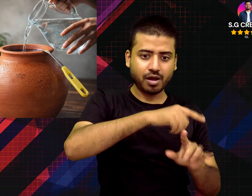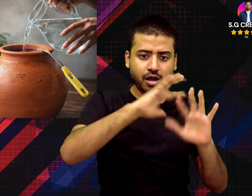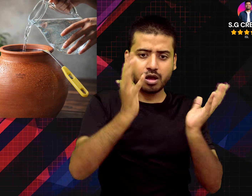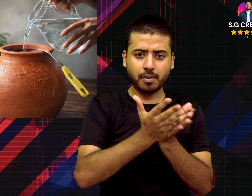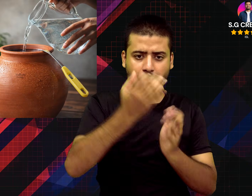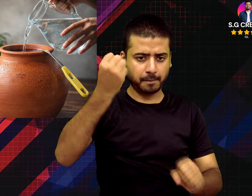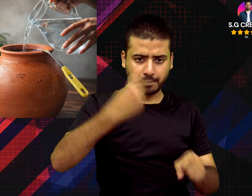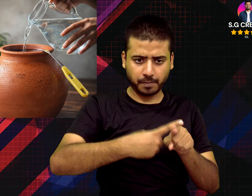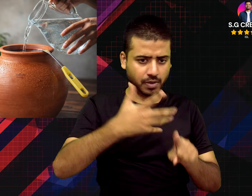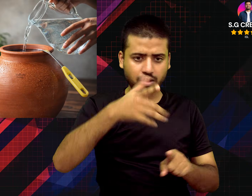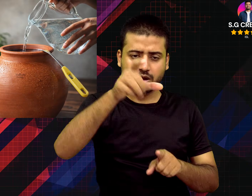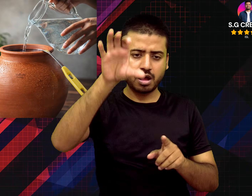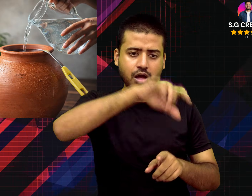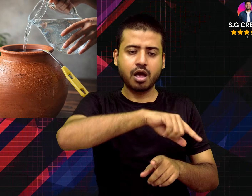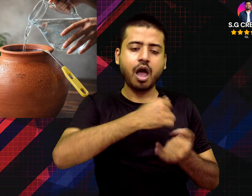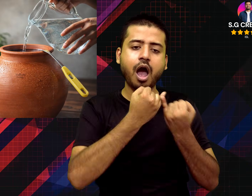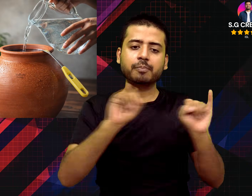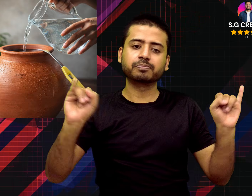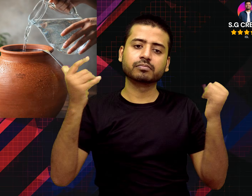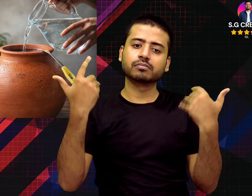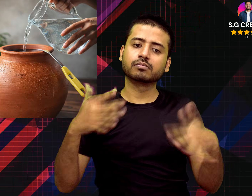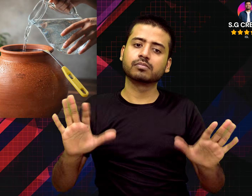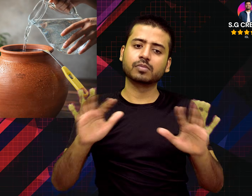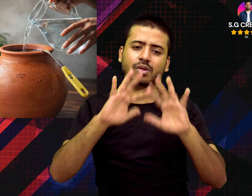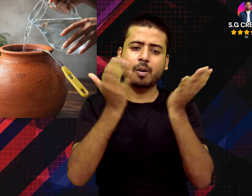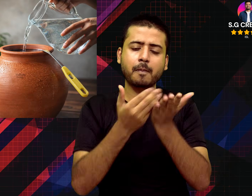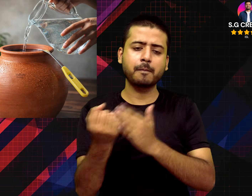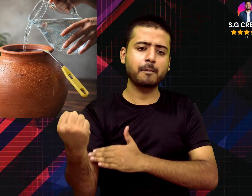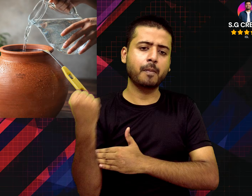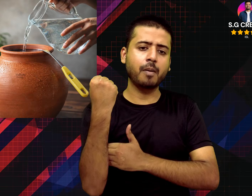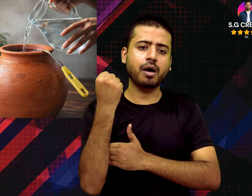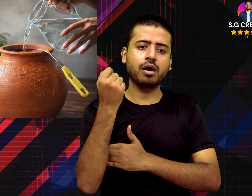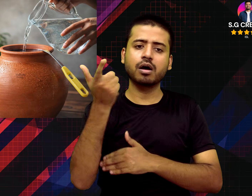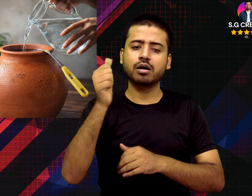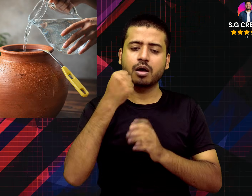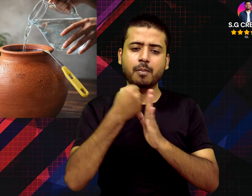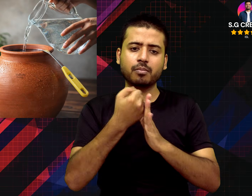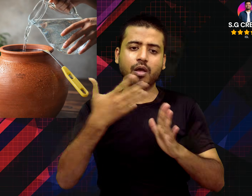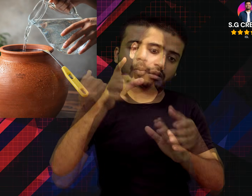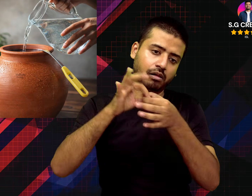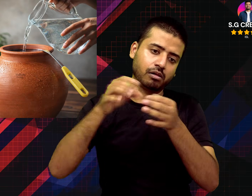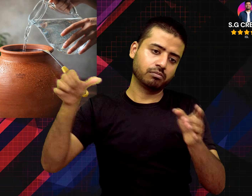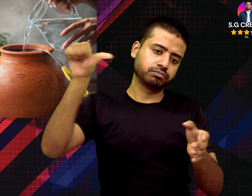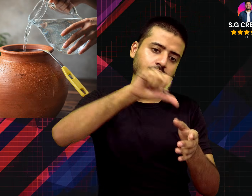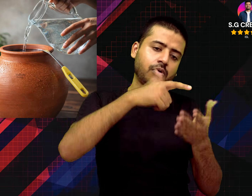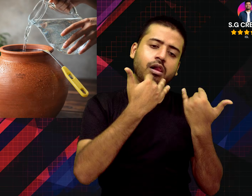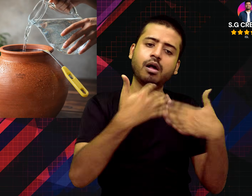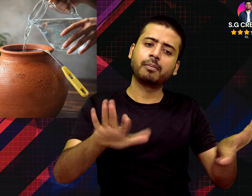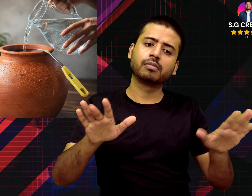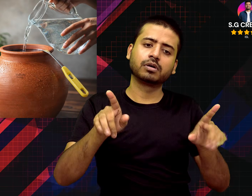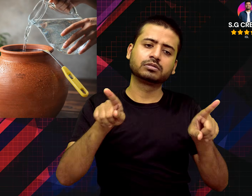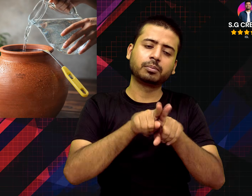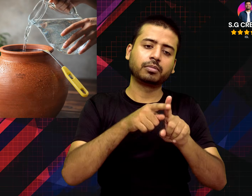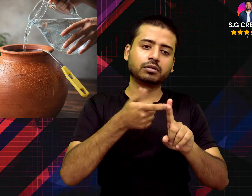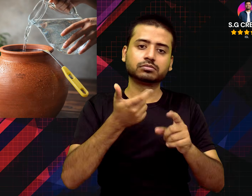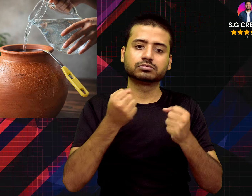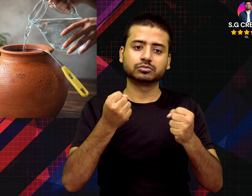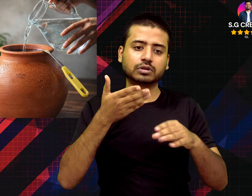from a liquid state to a gaseous state, vapor, the water molecules require energy. This energy is known as the latent heat